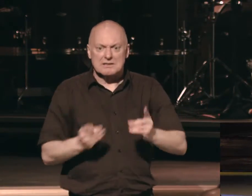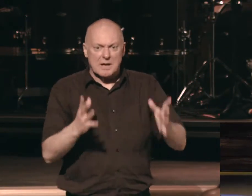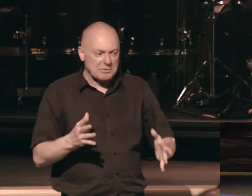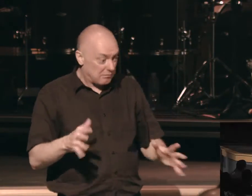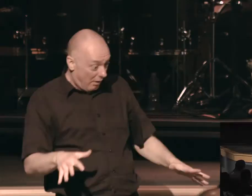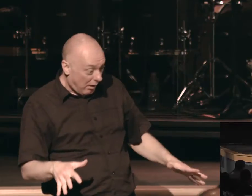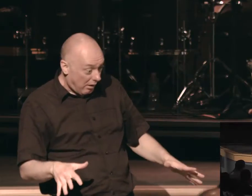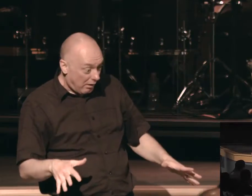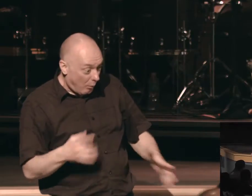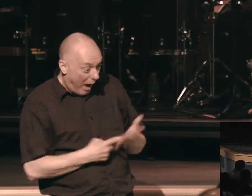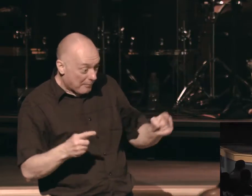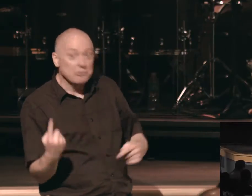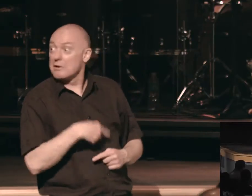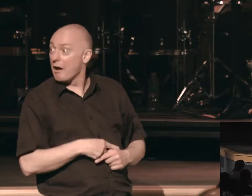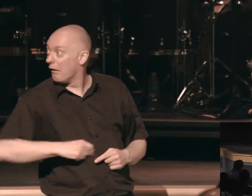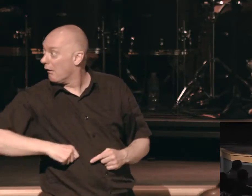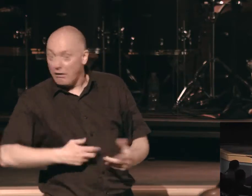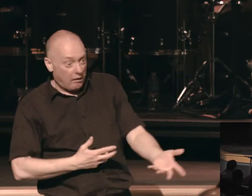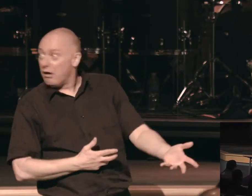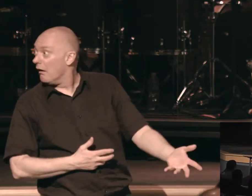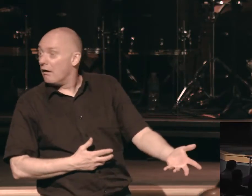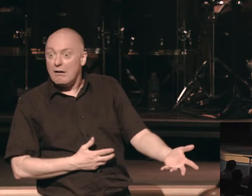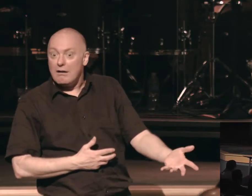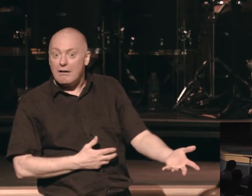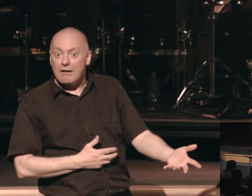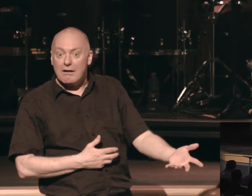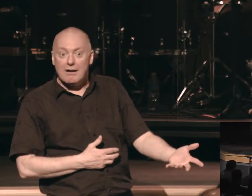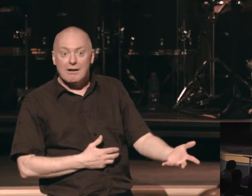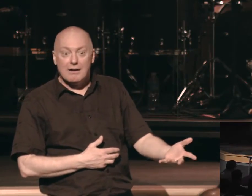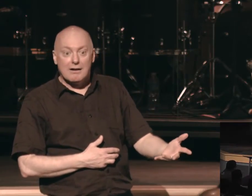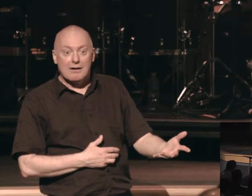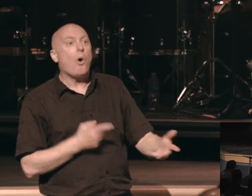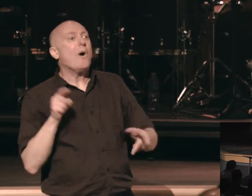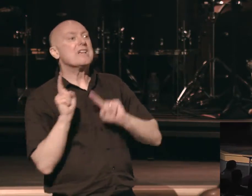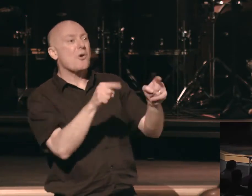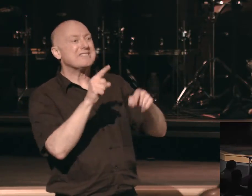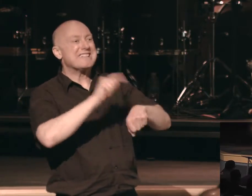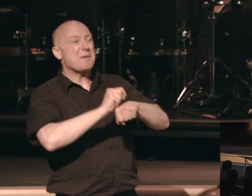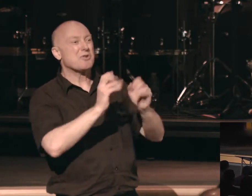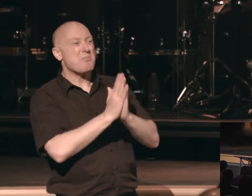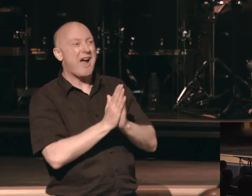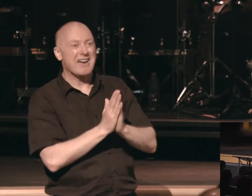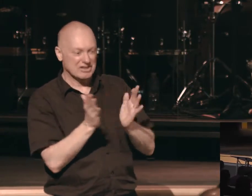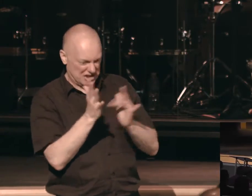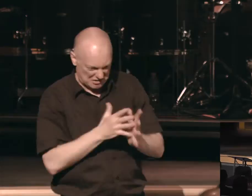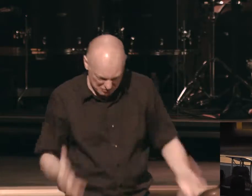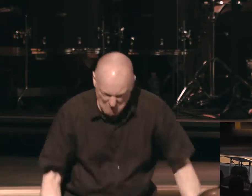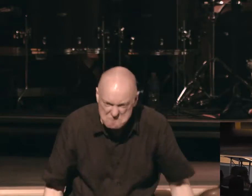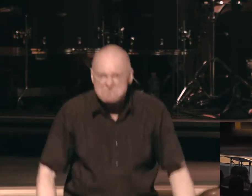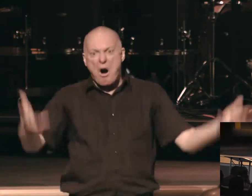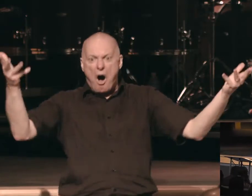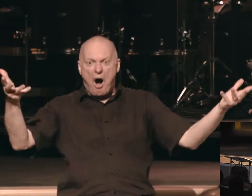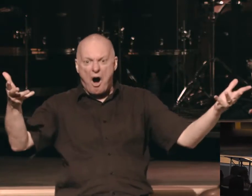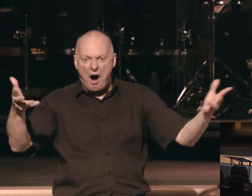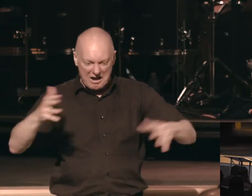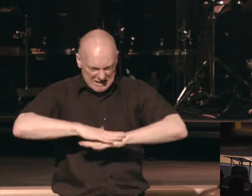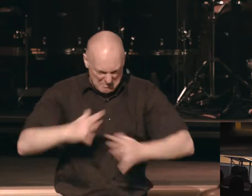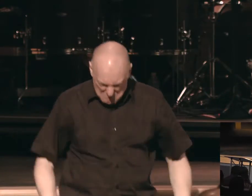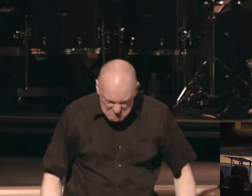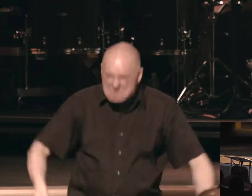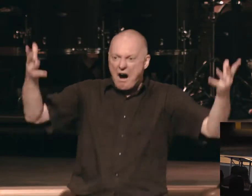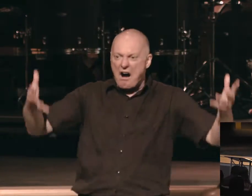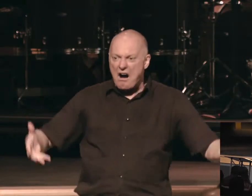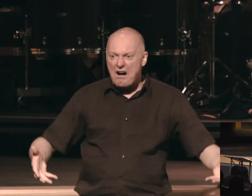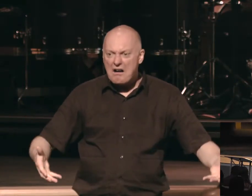The disciples are, what's going to happen today, man? And they're walking with Jesus, and oh, he's going to pray in the temple. And they're walking in, and Jesus goes, boom, and just starts turning stuff